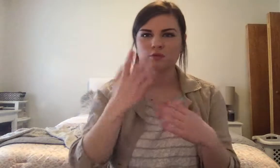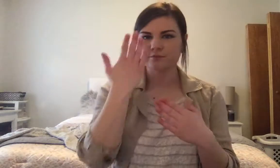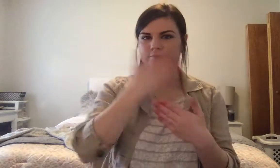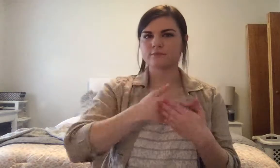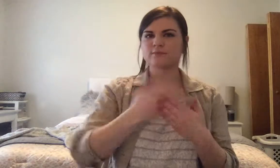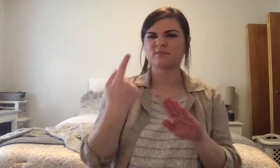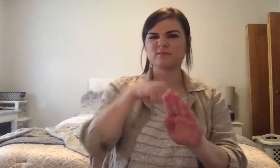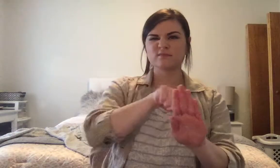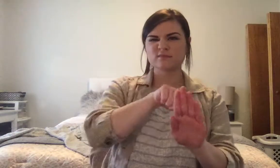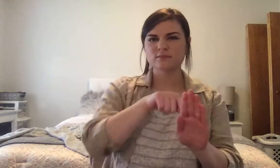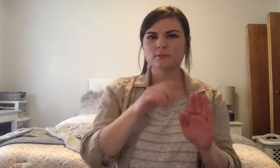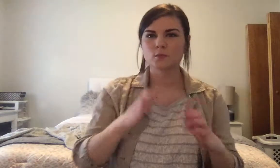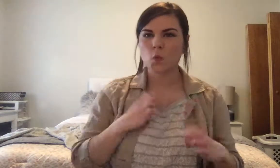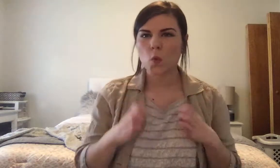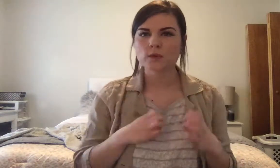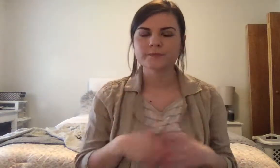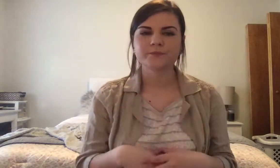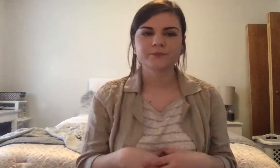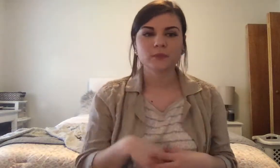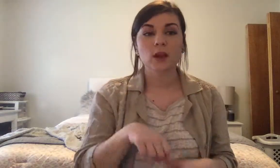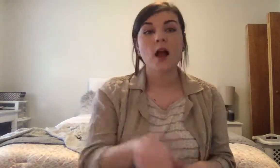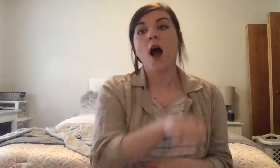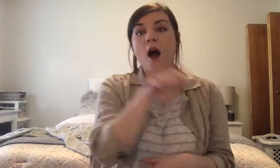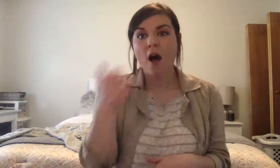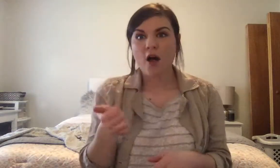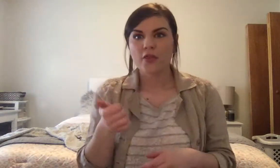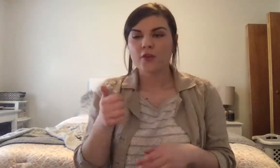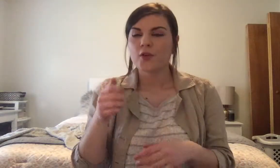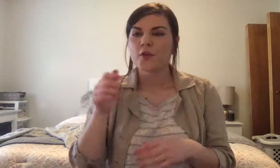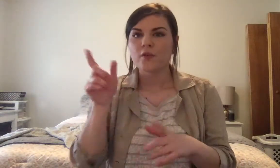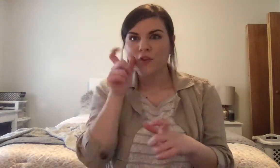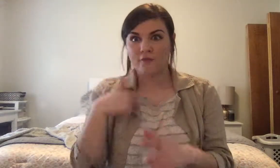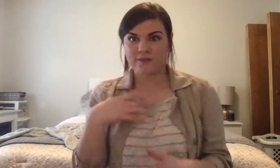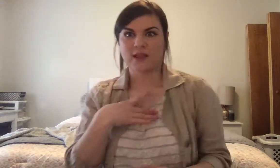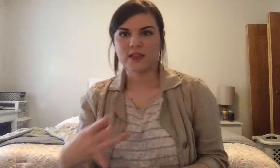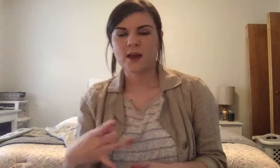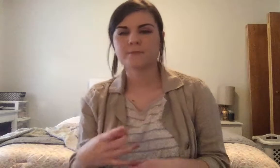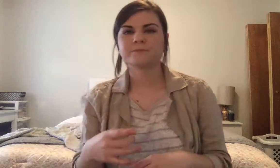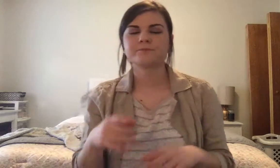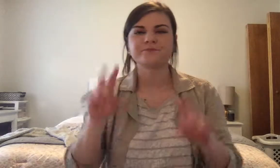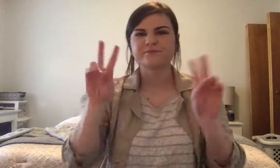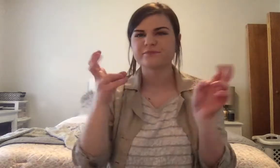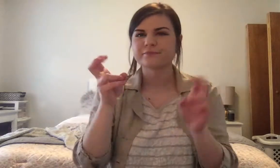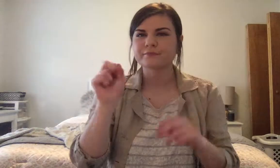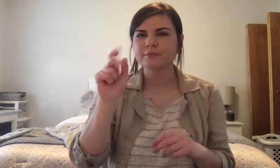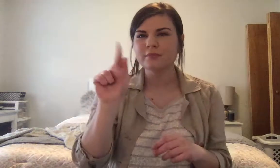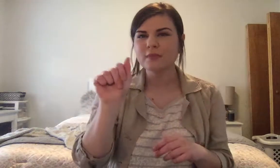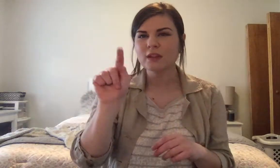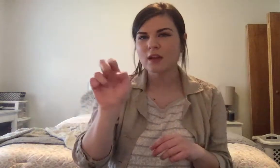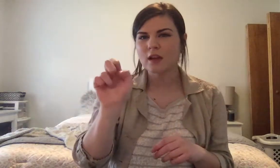Another avenue of photography that I like is called skate lifestyle photography. Skateboarding is a huge part of my